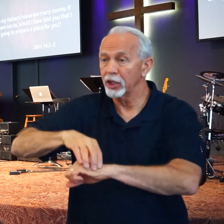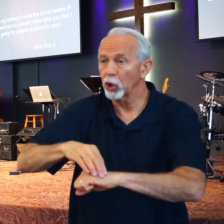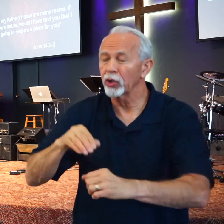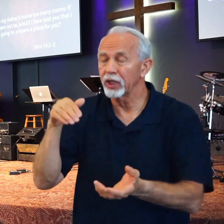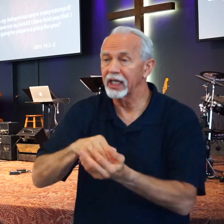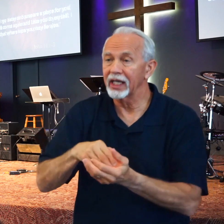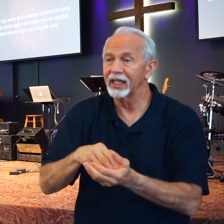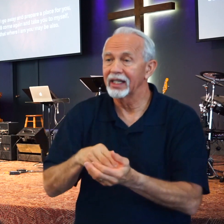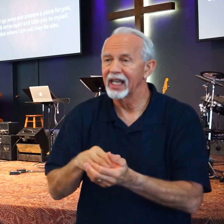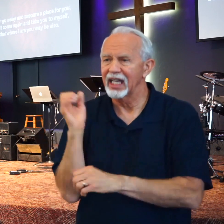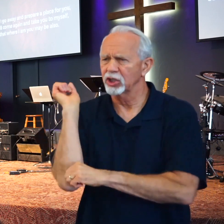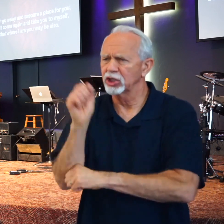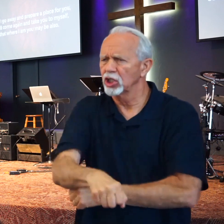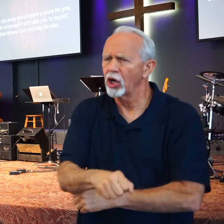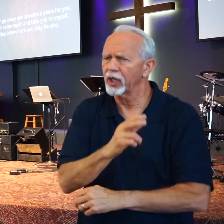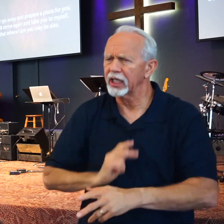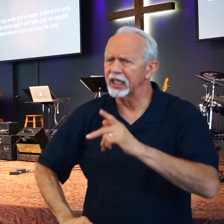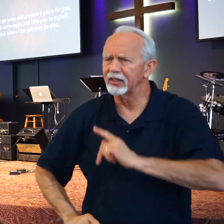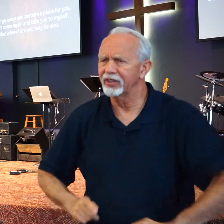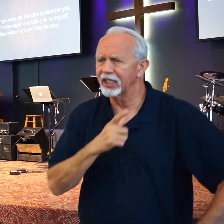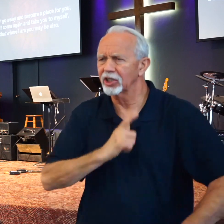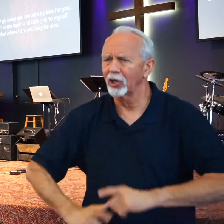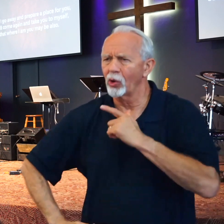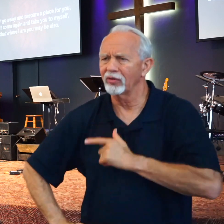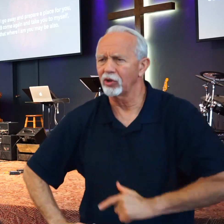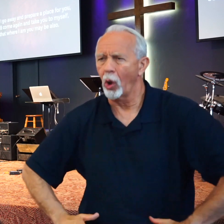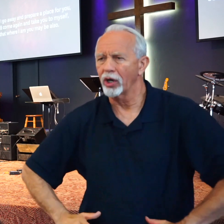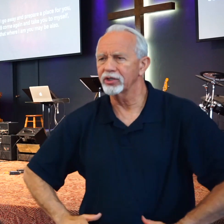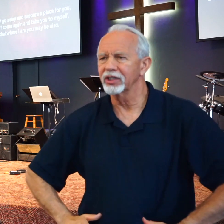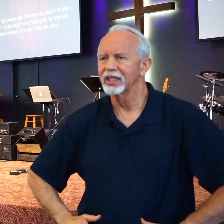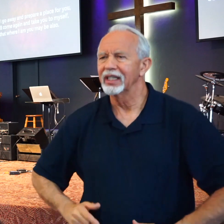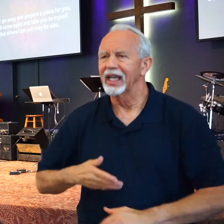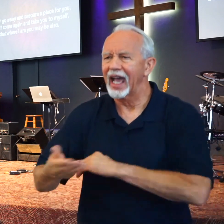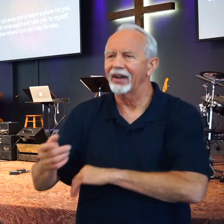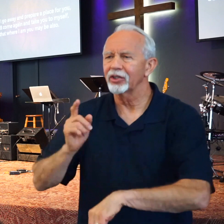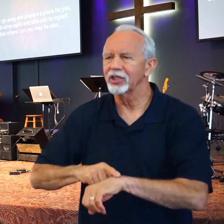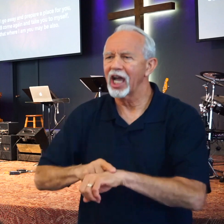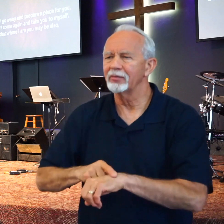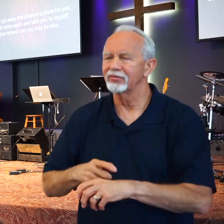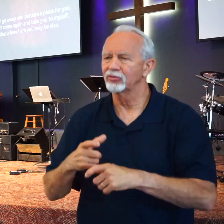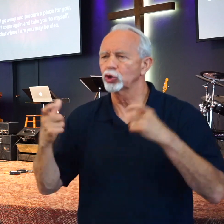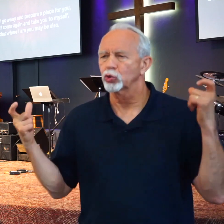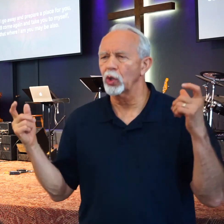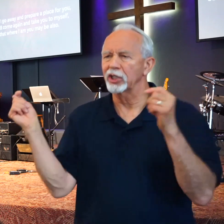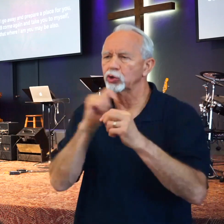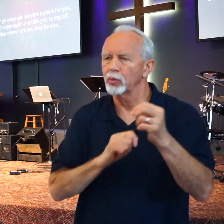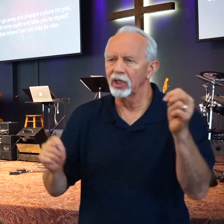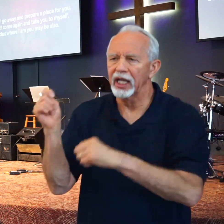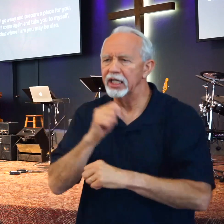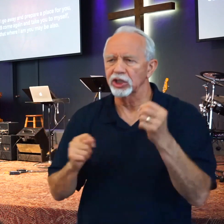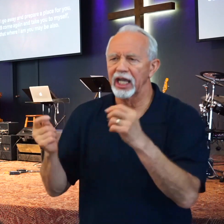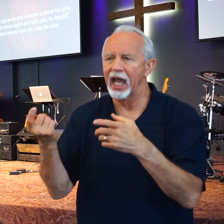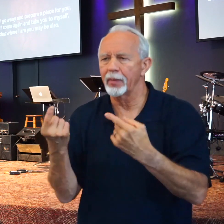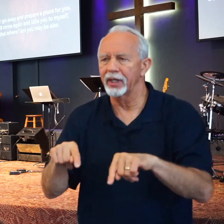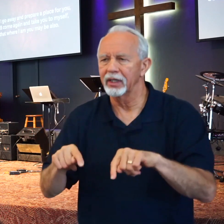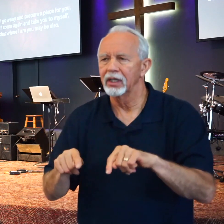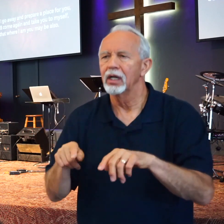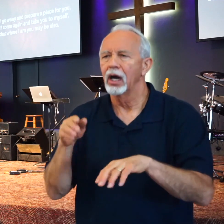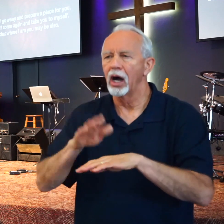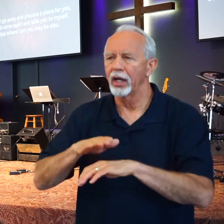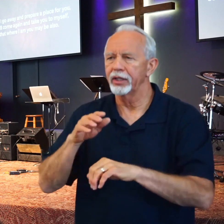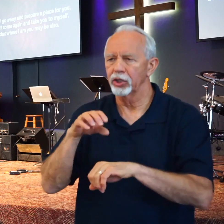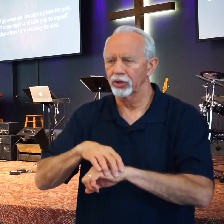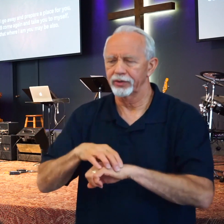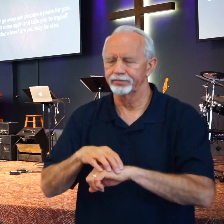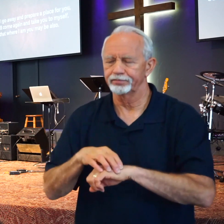as the conquering King of Kings and Lord of Lords after a time of great tribulation has occurred. Here's the